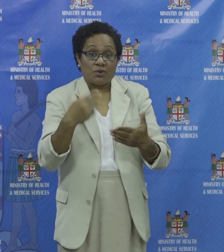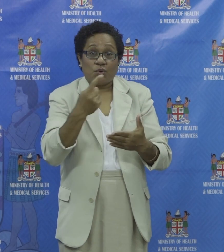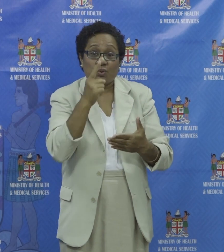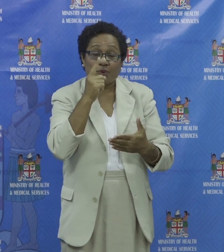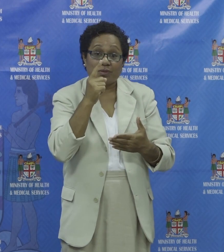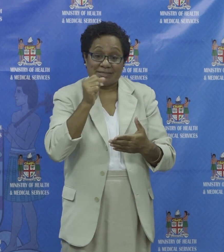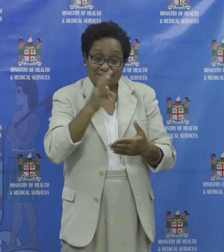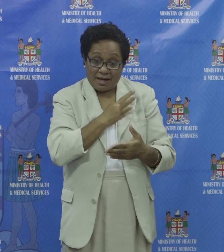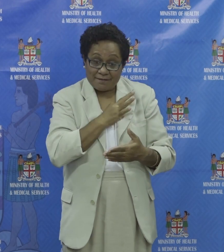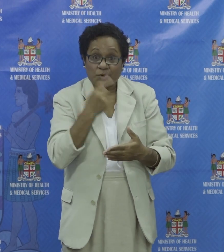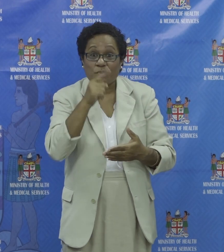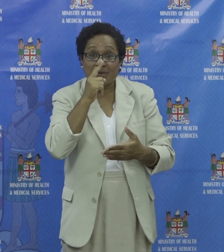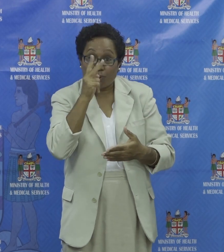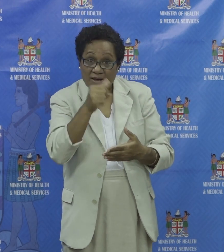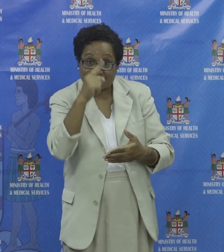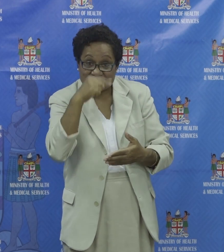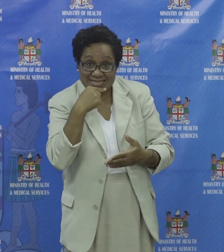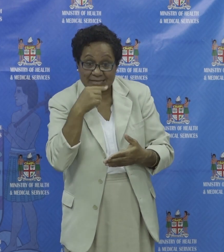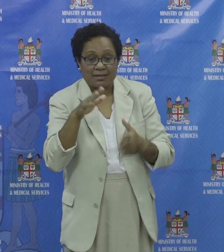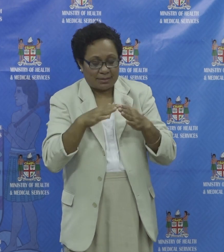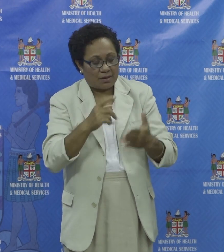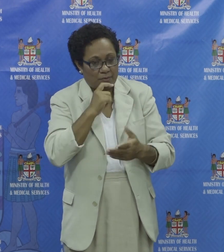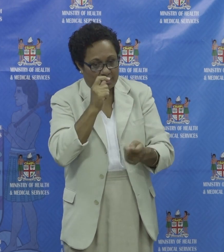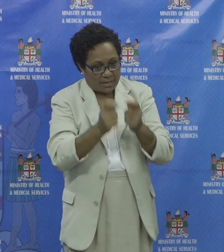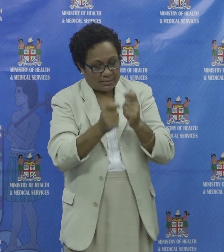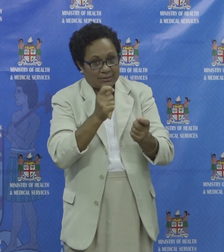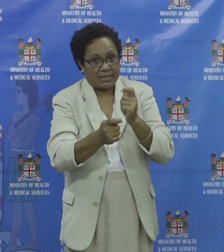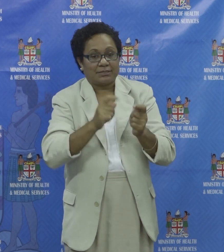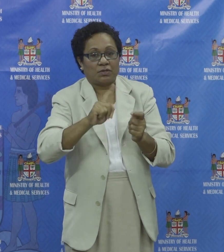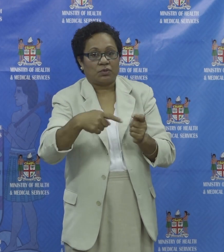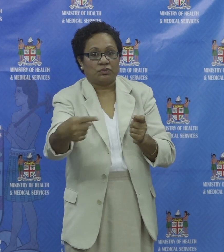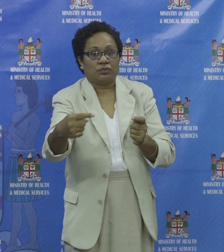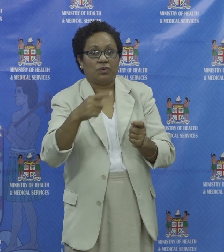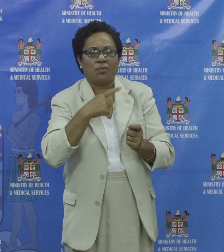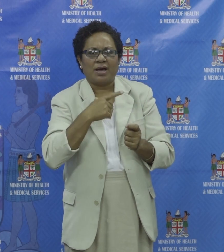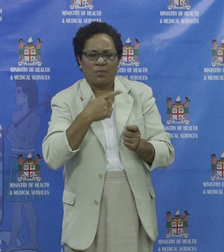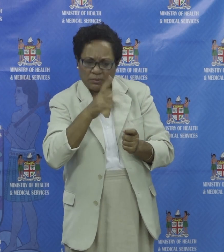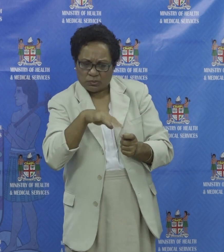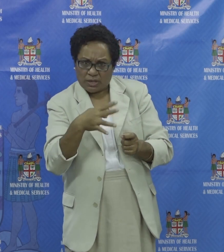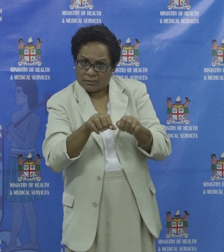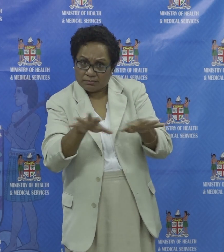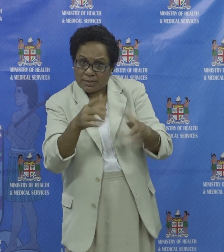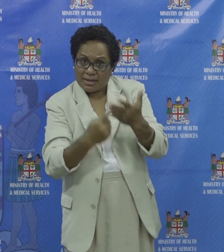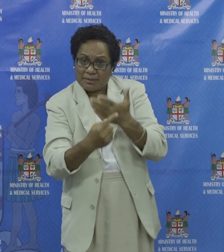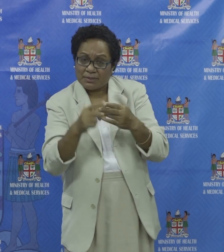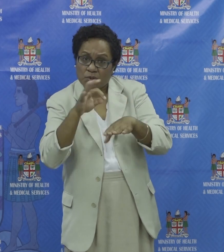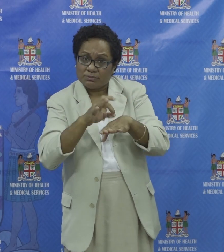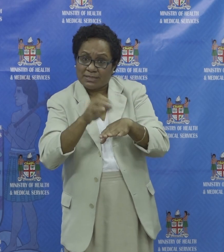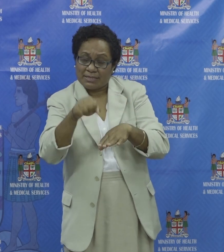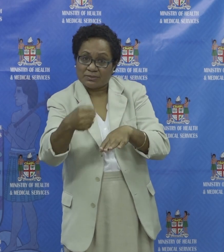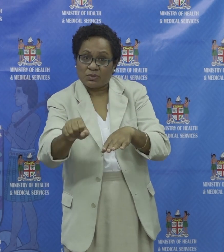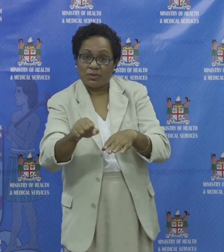staff at CWM will now be swabbed and tested in order to gauge the extent of any spread within the hospital. This is an